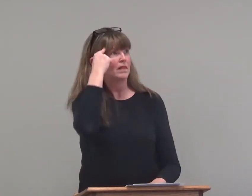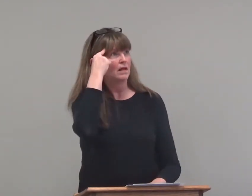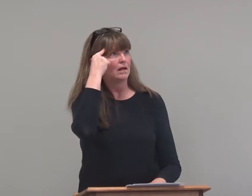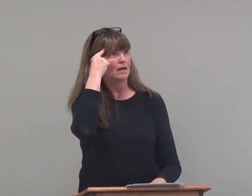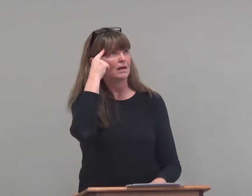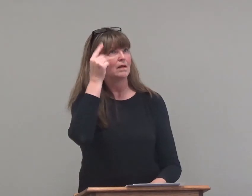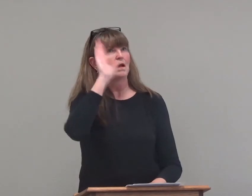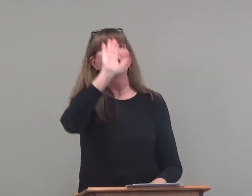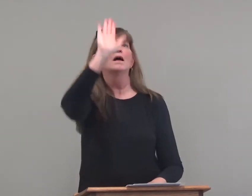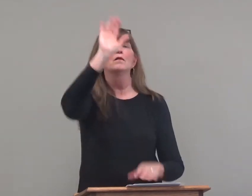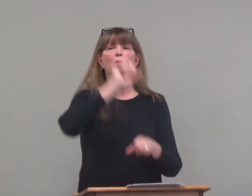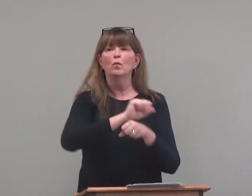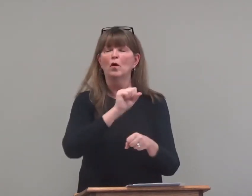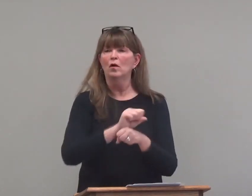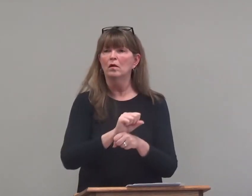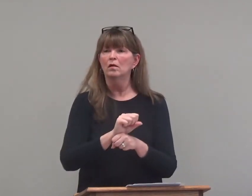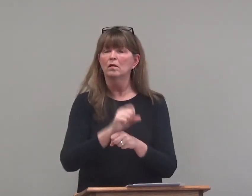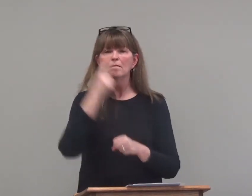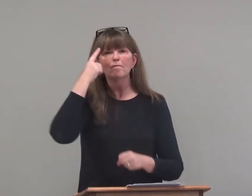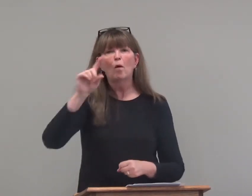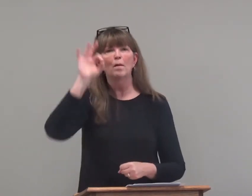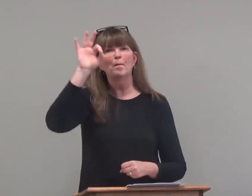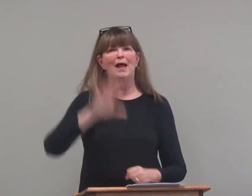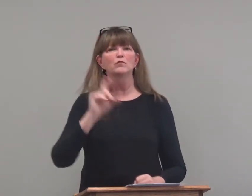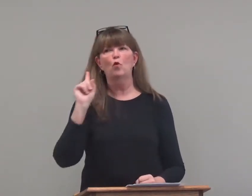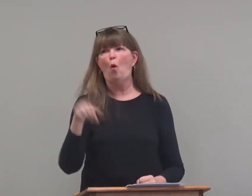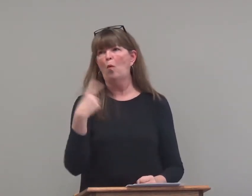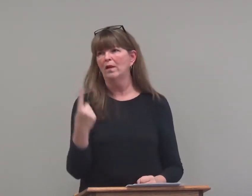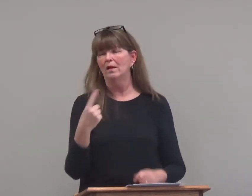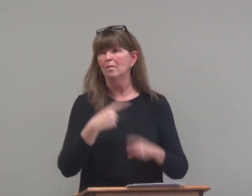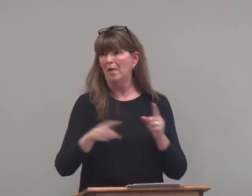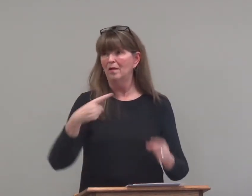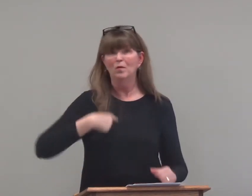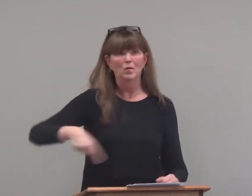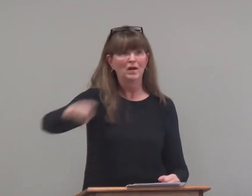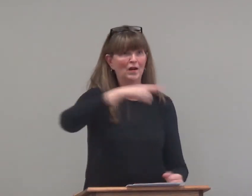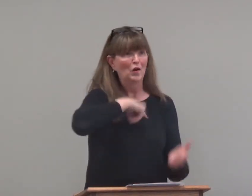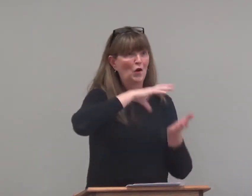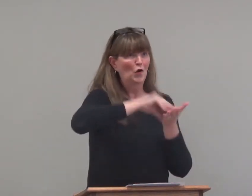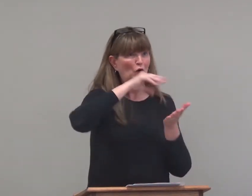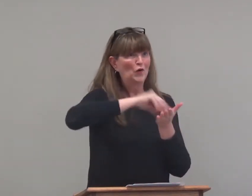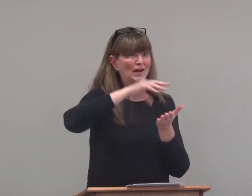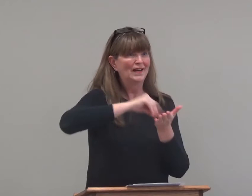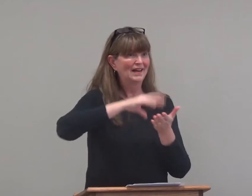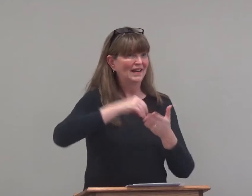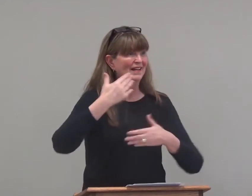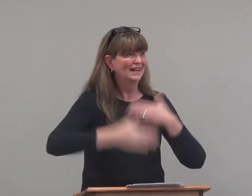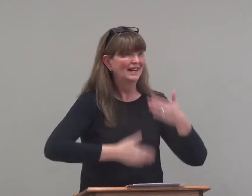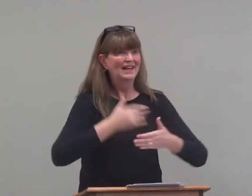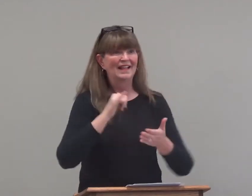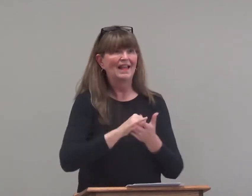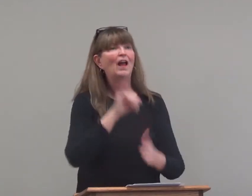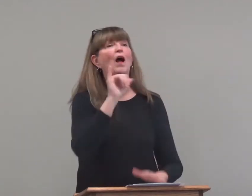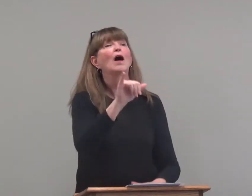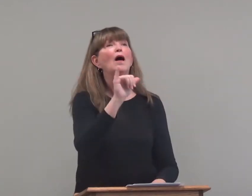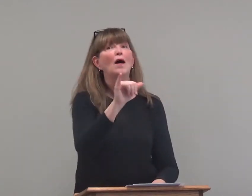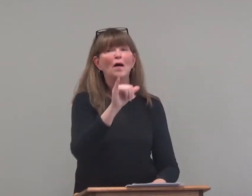So many people also think that God's work is only for the pastors to do. But we're all learning, we're